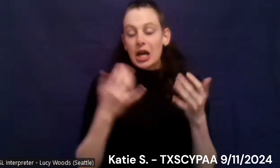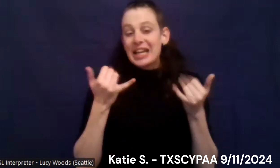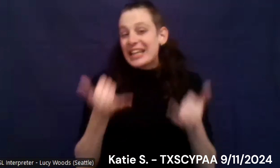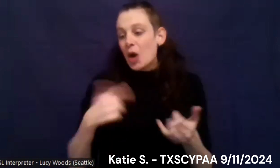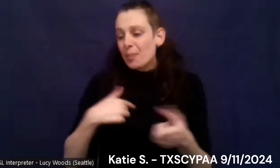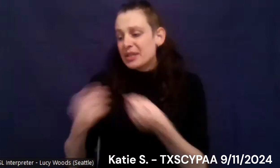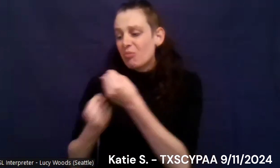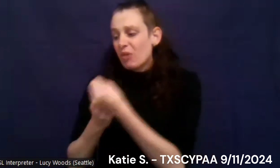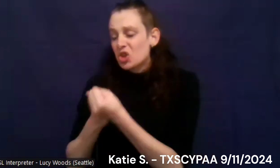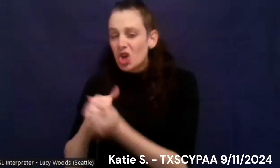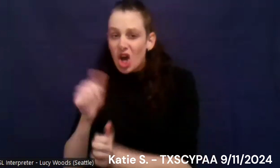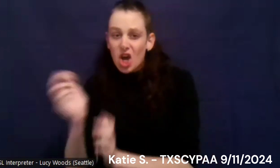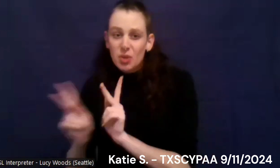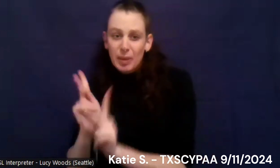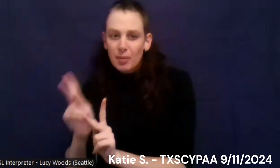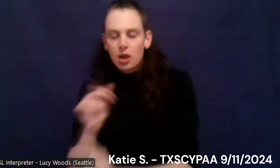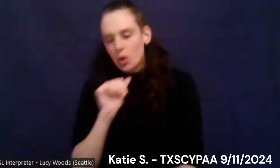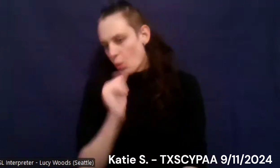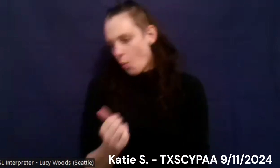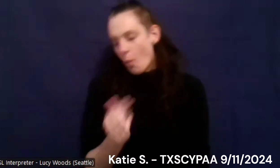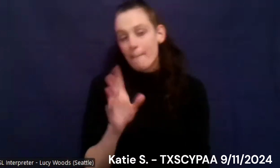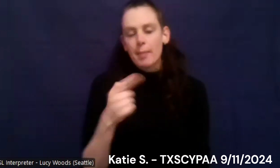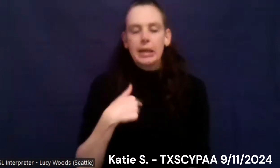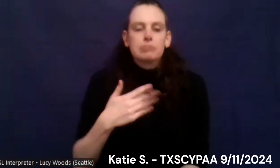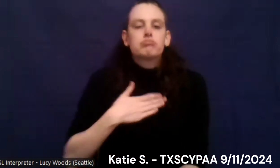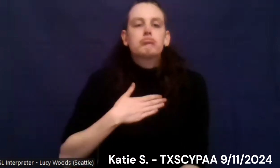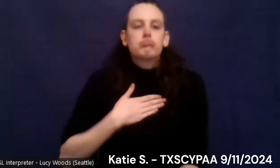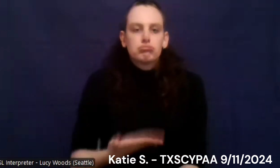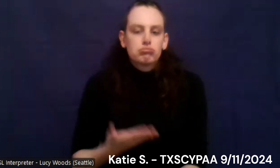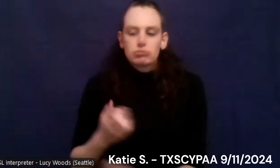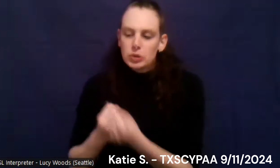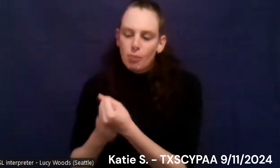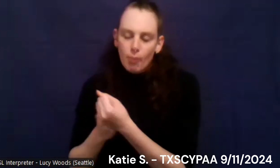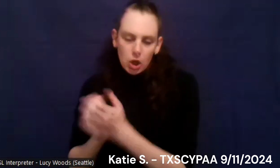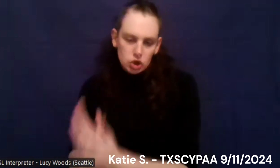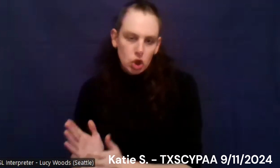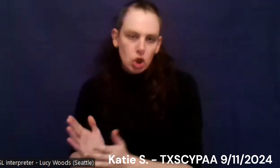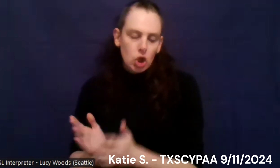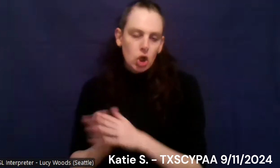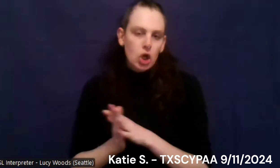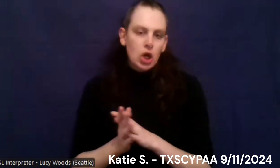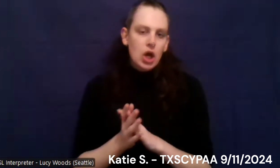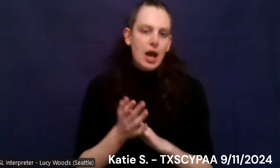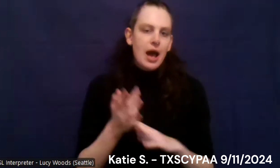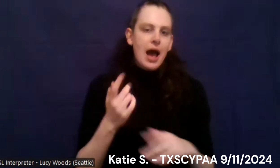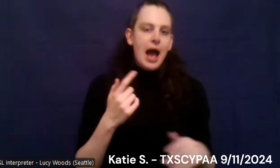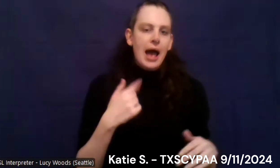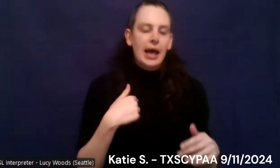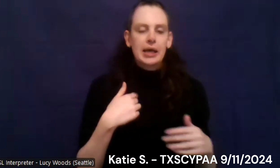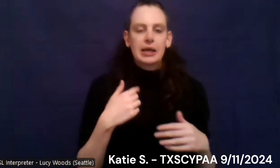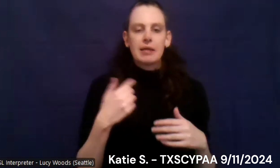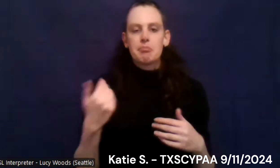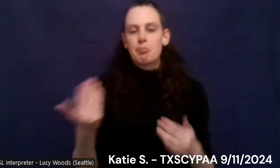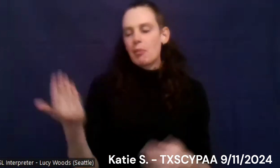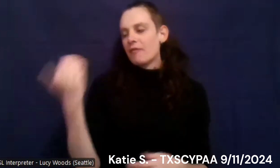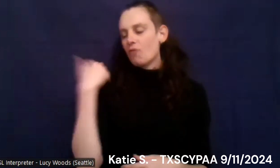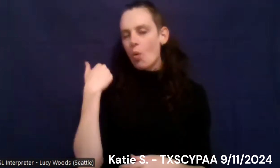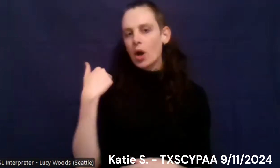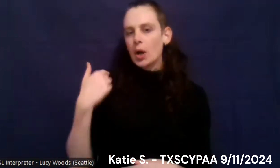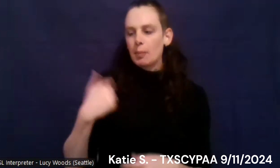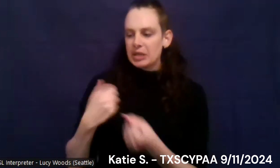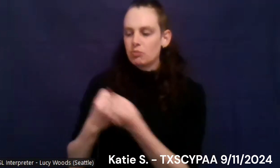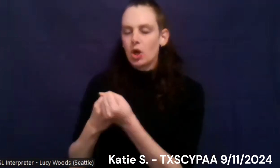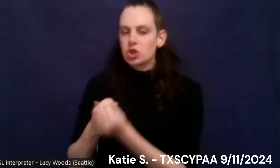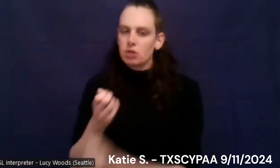sponsees, but I will say I'm open to sponsoring right now. I have taken multiple women through the 12 steps. Um, Sorry, back to